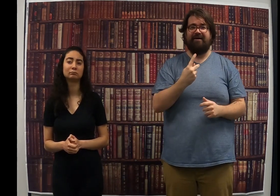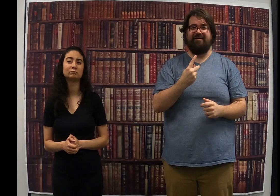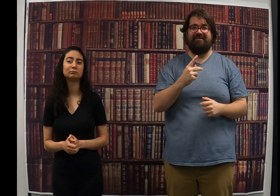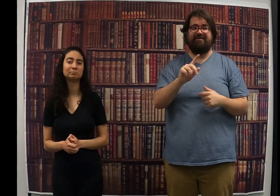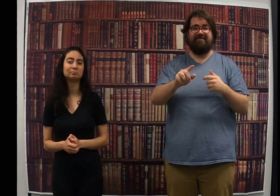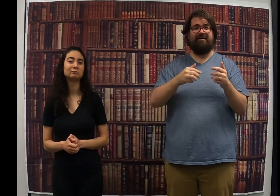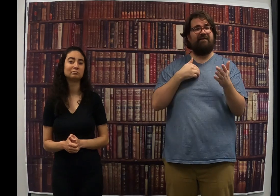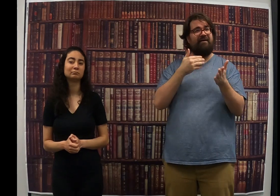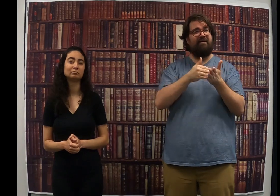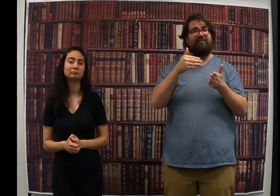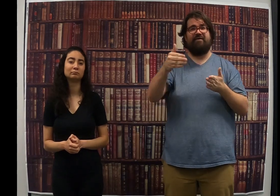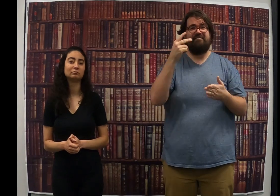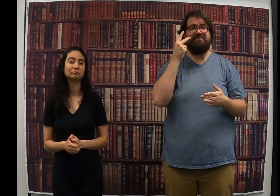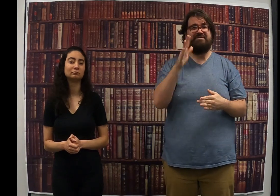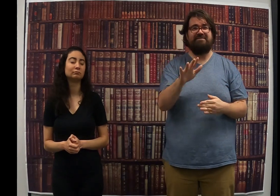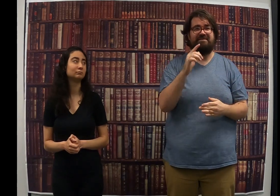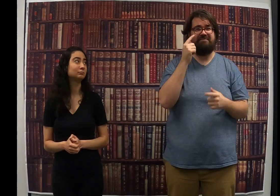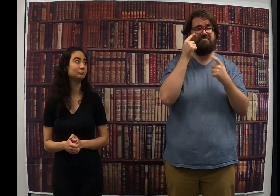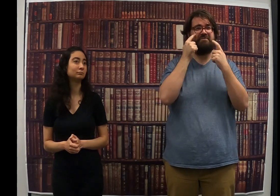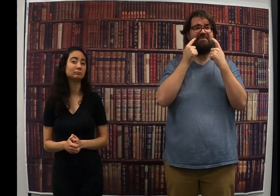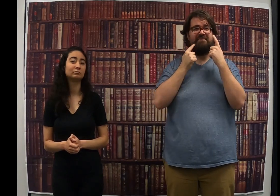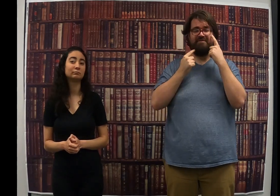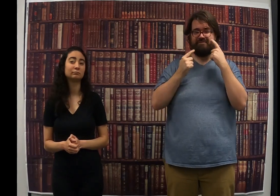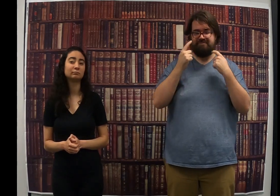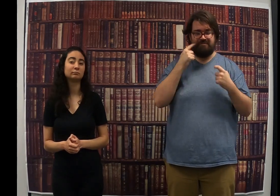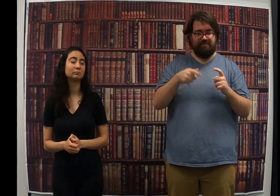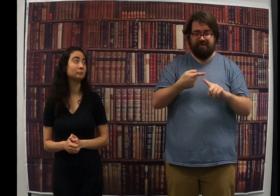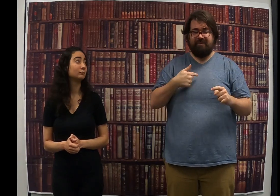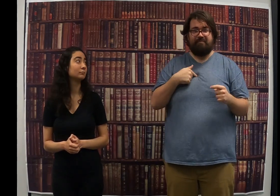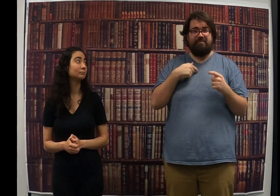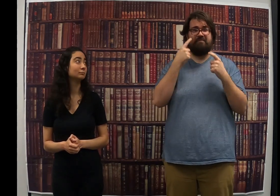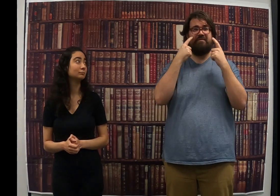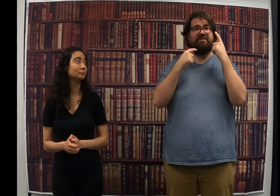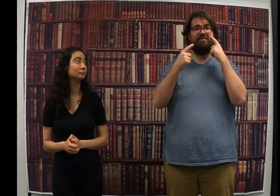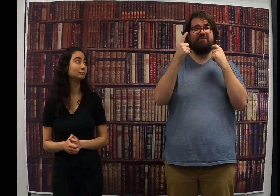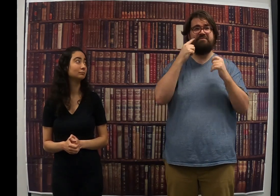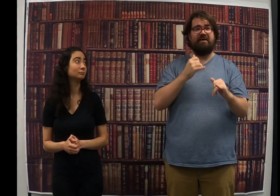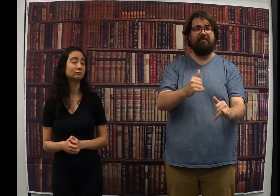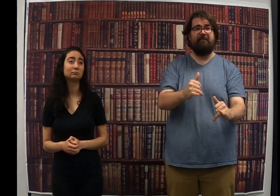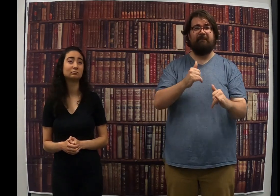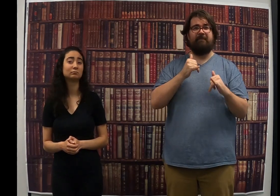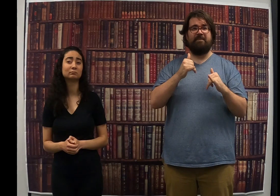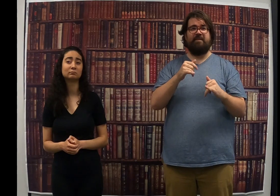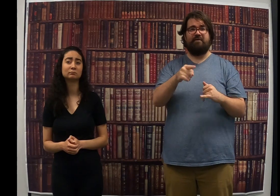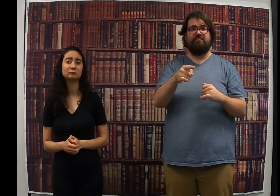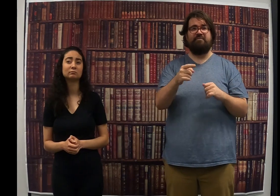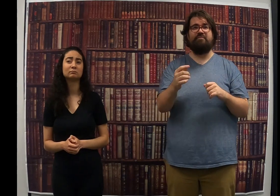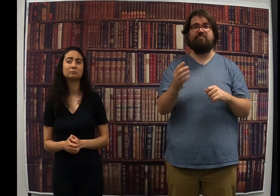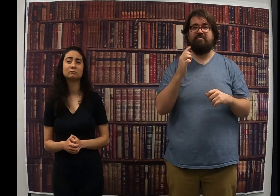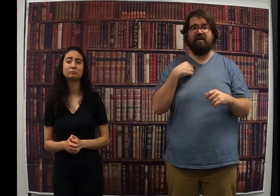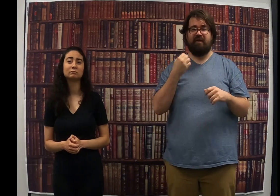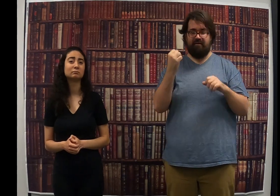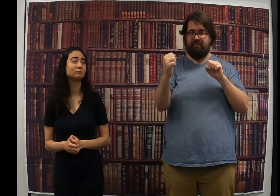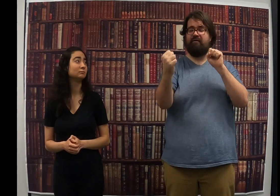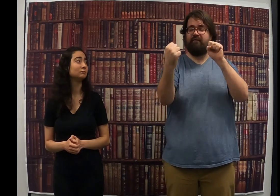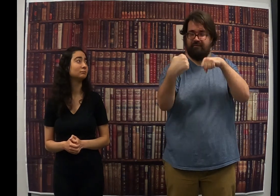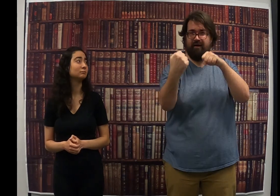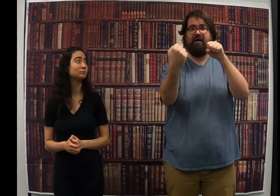smile back, and I have often seen your tears when I weep tears. You return the gesture of my head with a